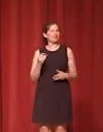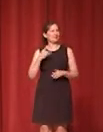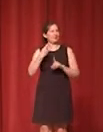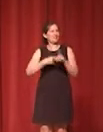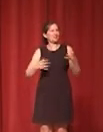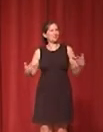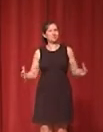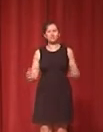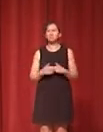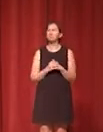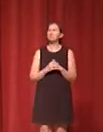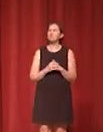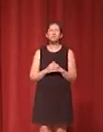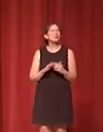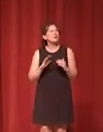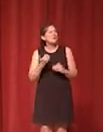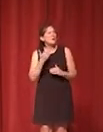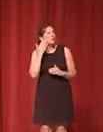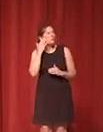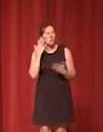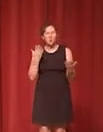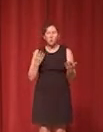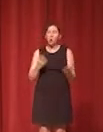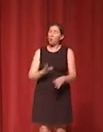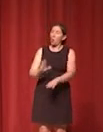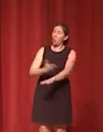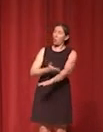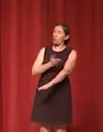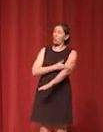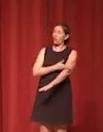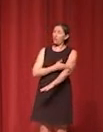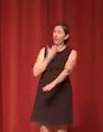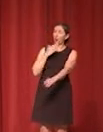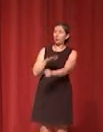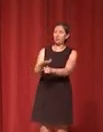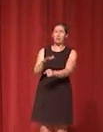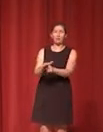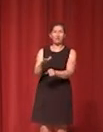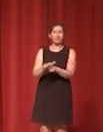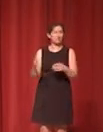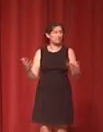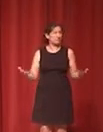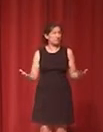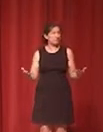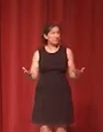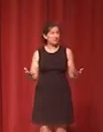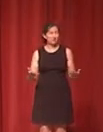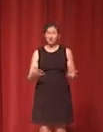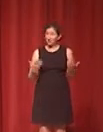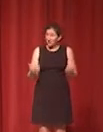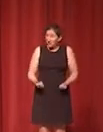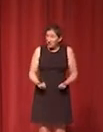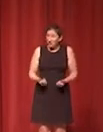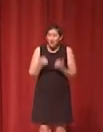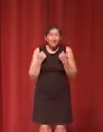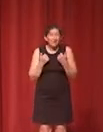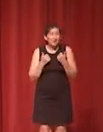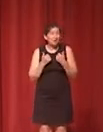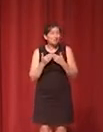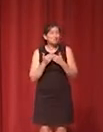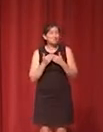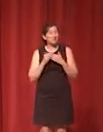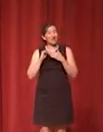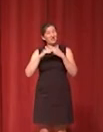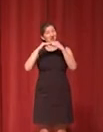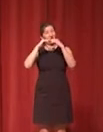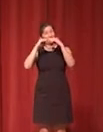somebody's progression is slowed down, what does that mean for the person? Does living with this disease 9 more months at that level,